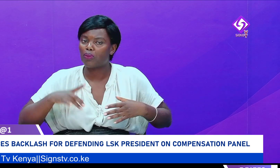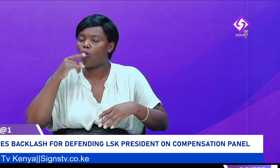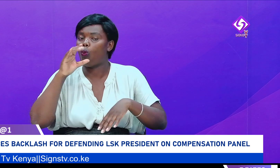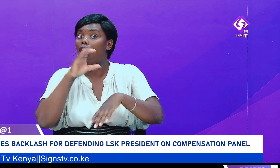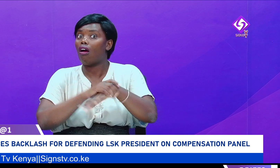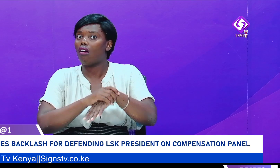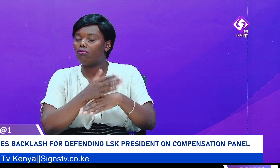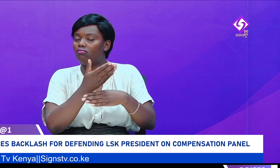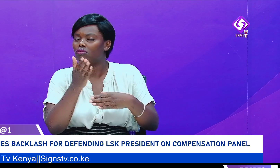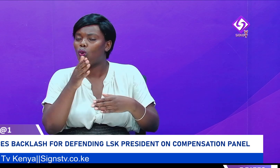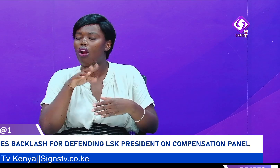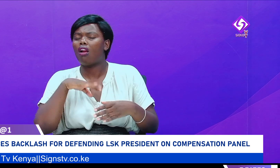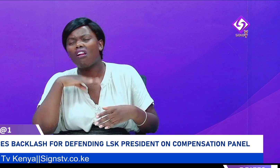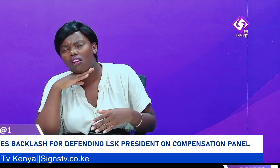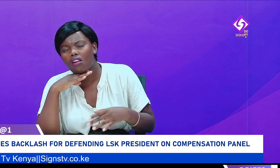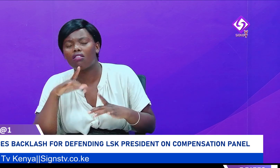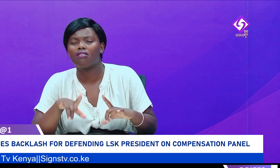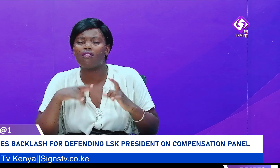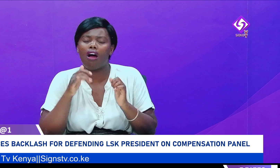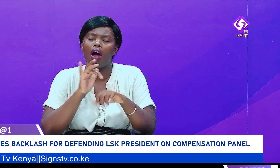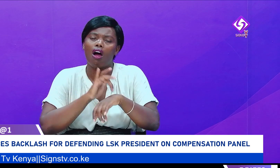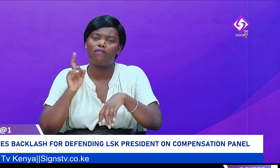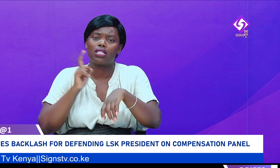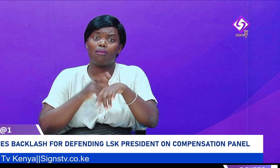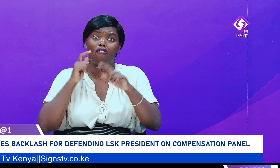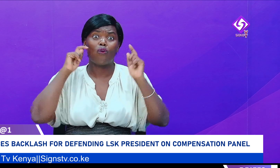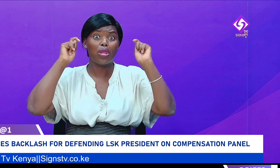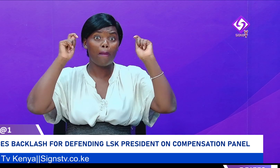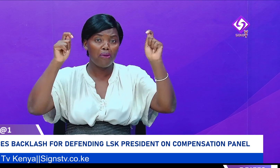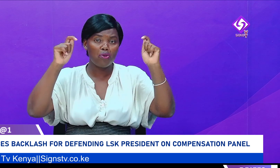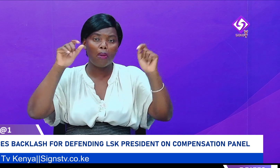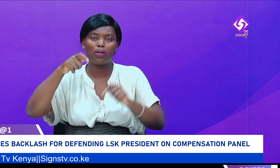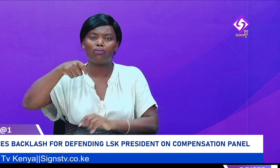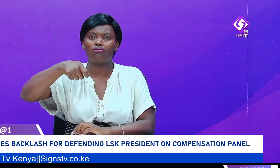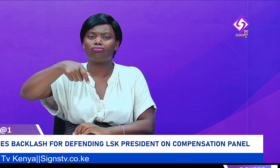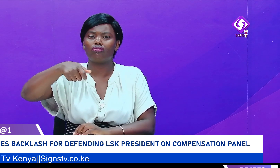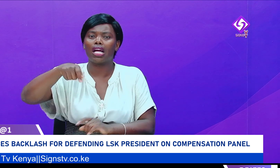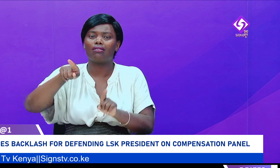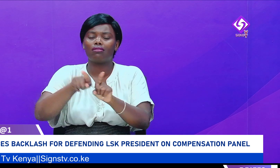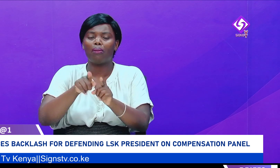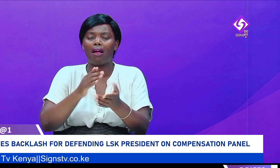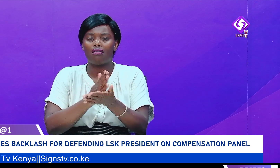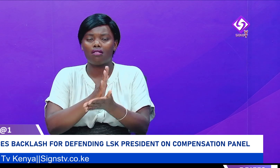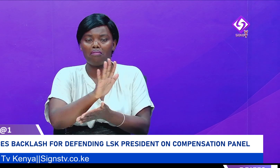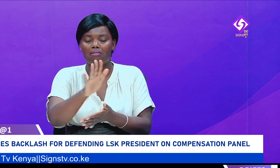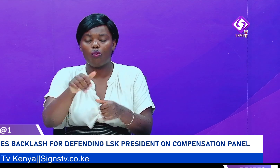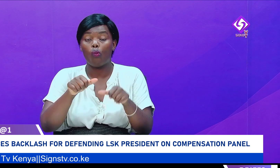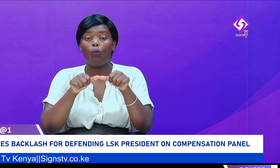is crucial in ensuring that the victims are justly compensated and that